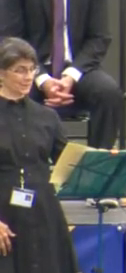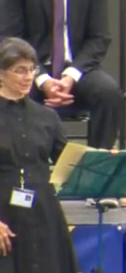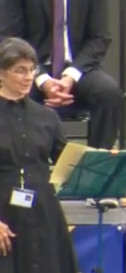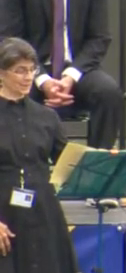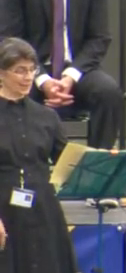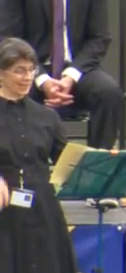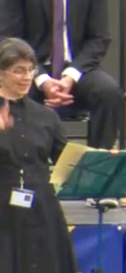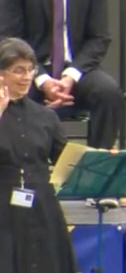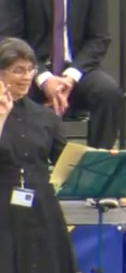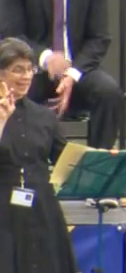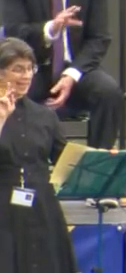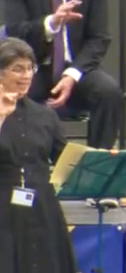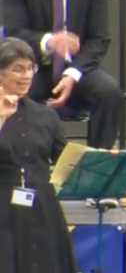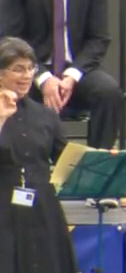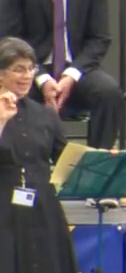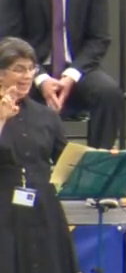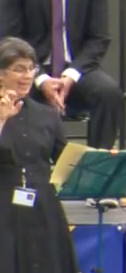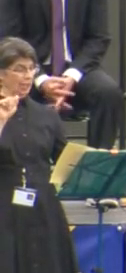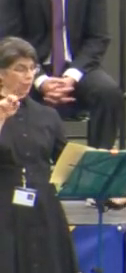Kieran Mertz.